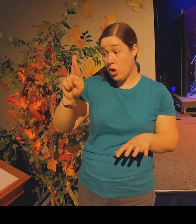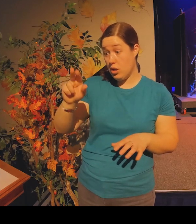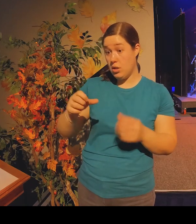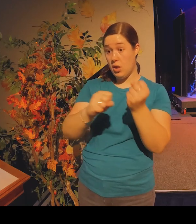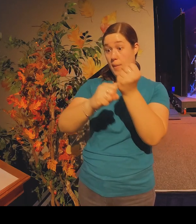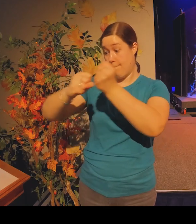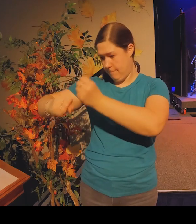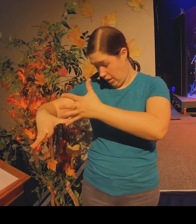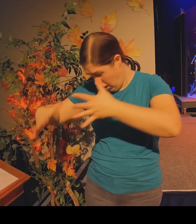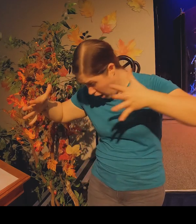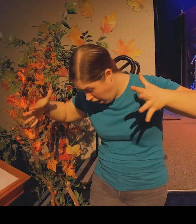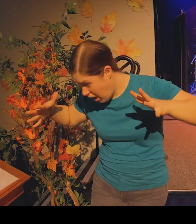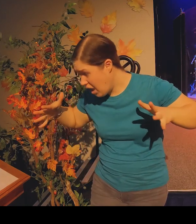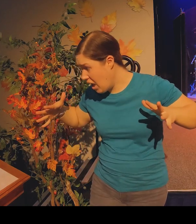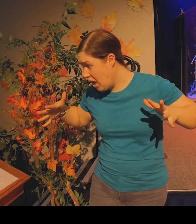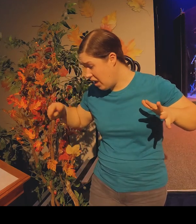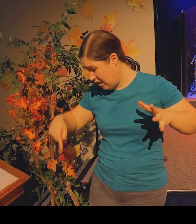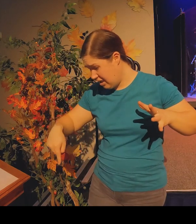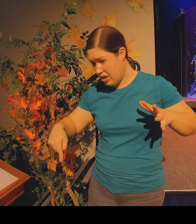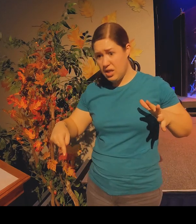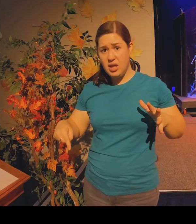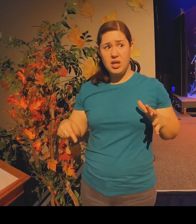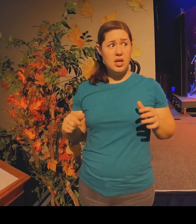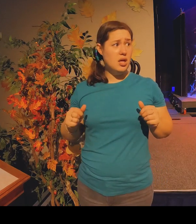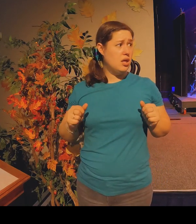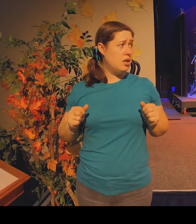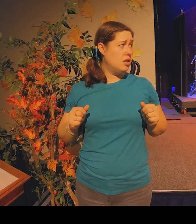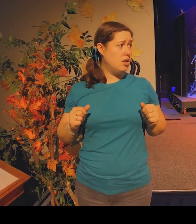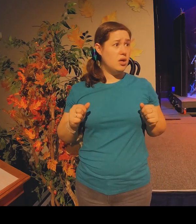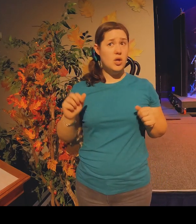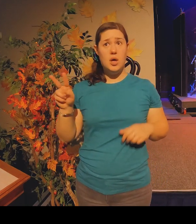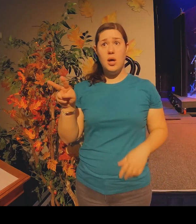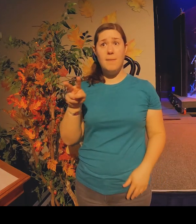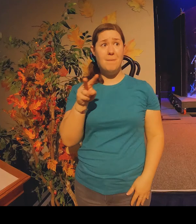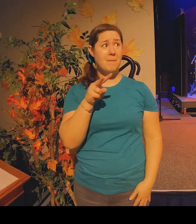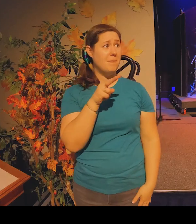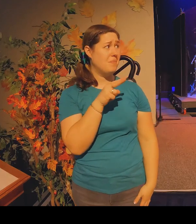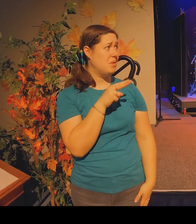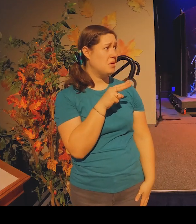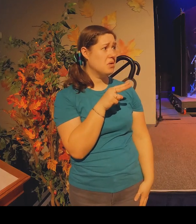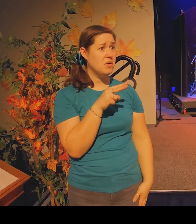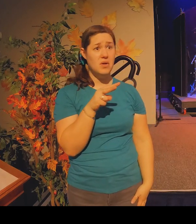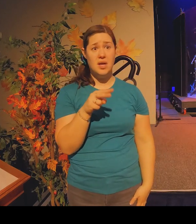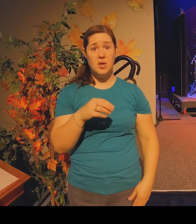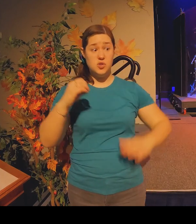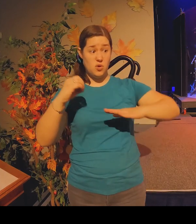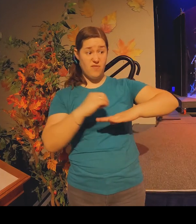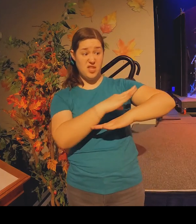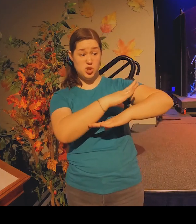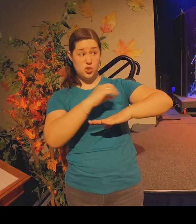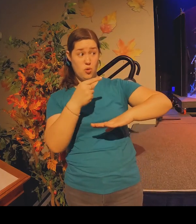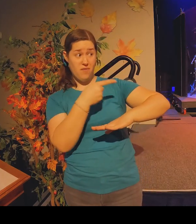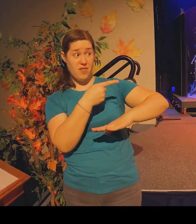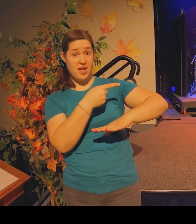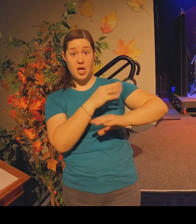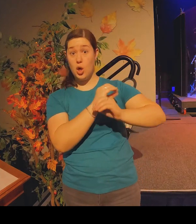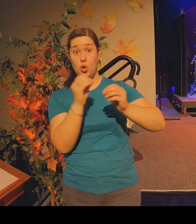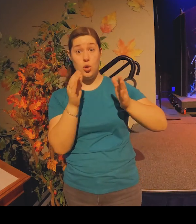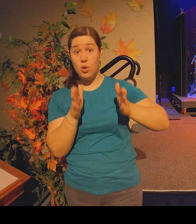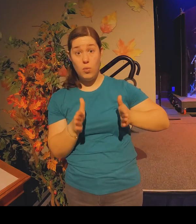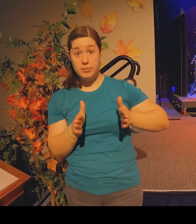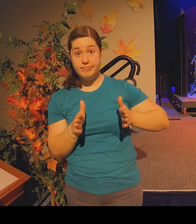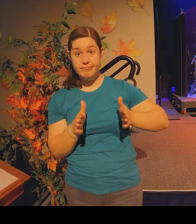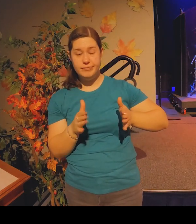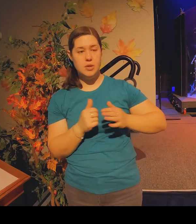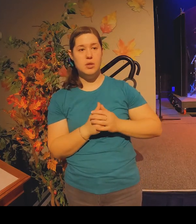And I'm looking around at the shoreline and there's nobody. It was early. I'm going to be stuck out here forever. But finally, I saw this man walk close